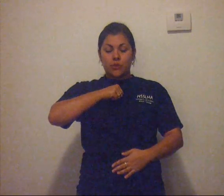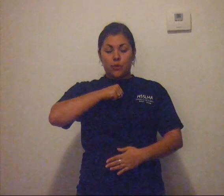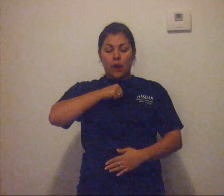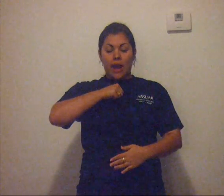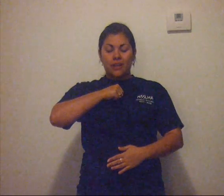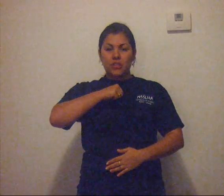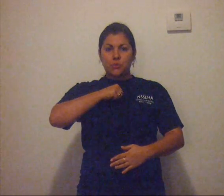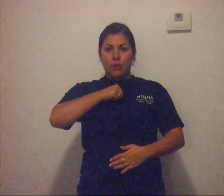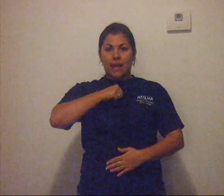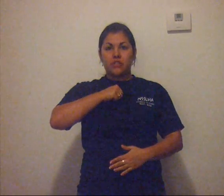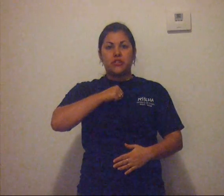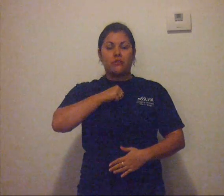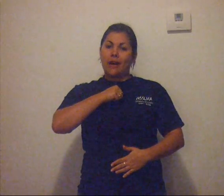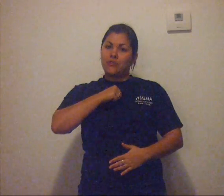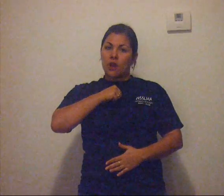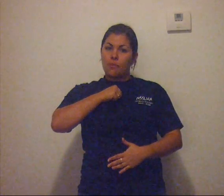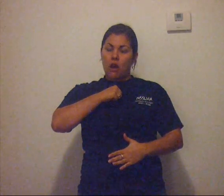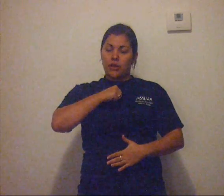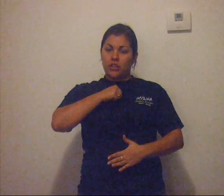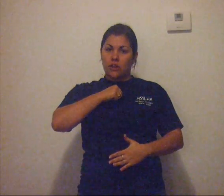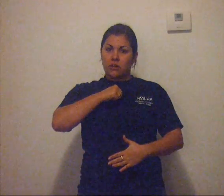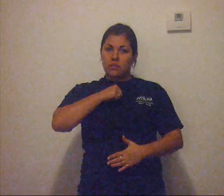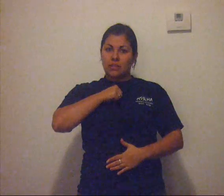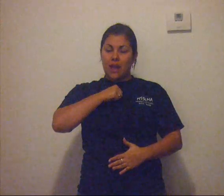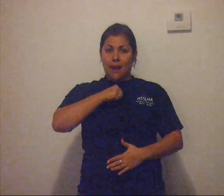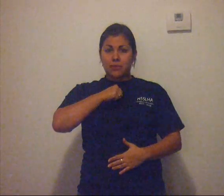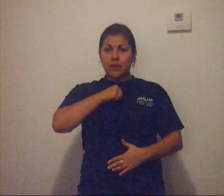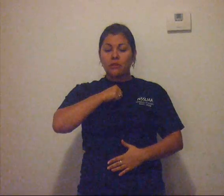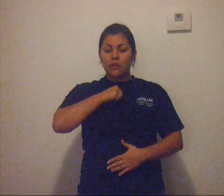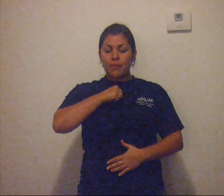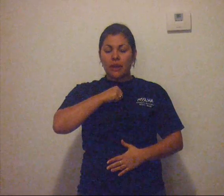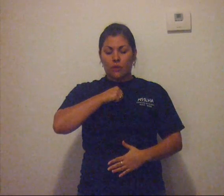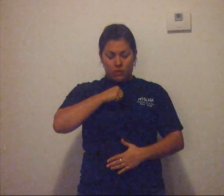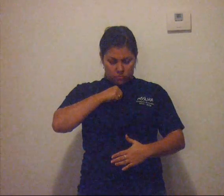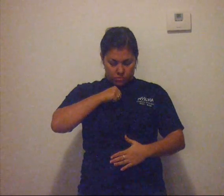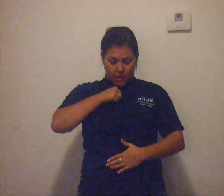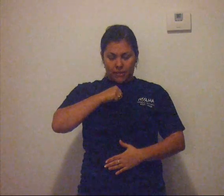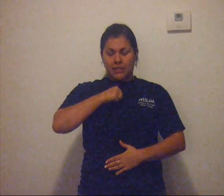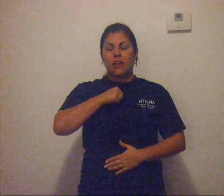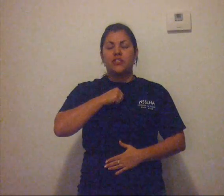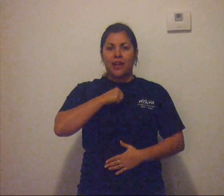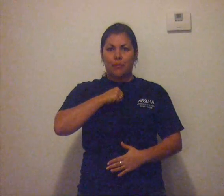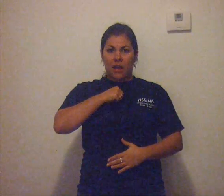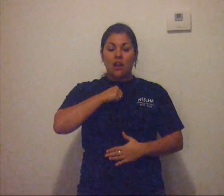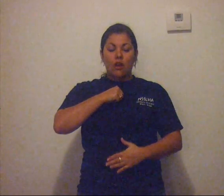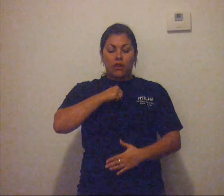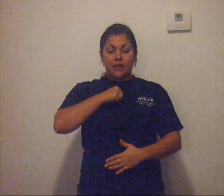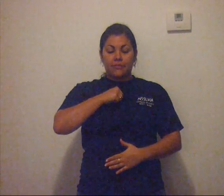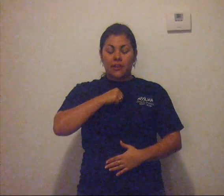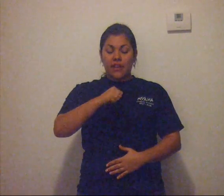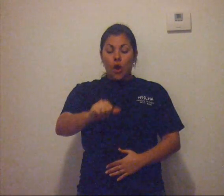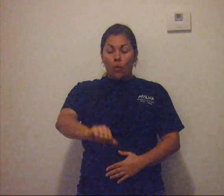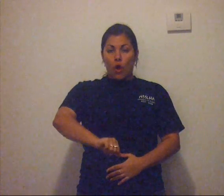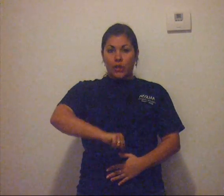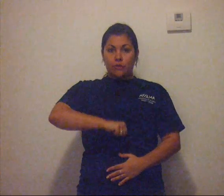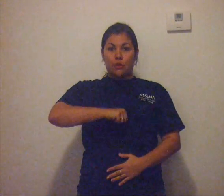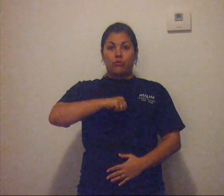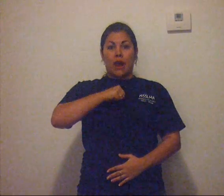you kind of just rest your left arm on your abdomen a little bit, or not really touching it, but right in front of it, while you do